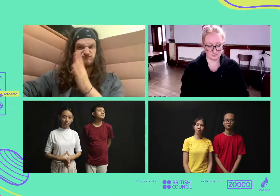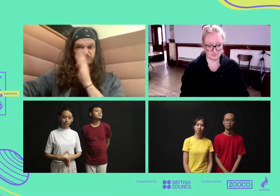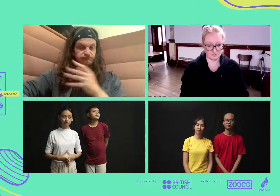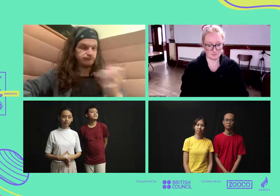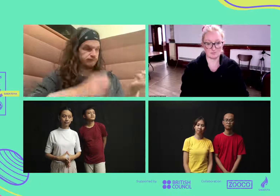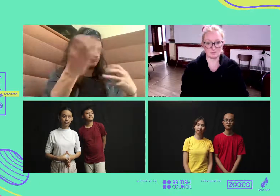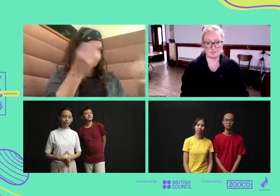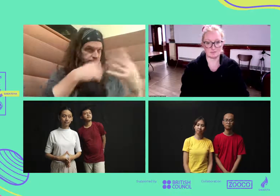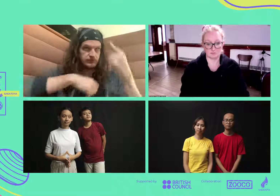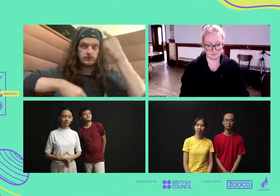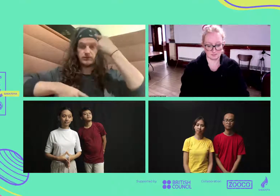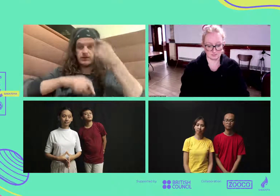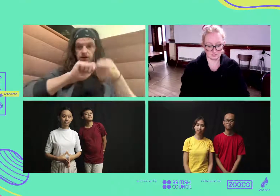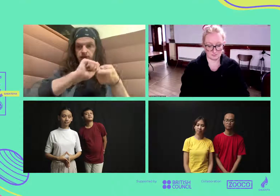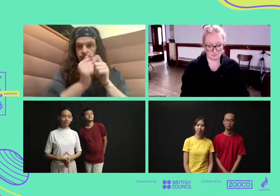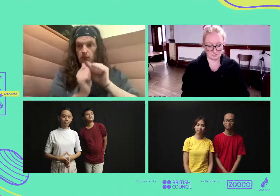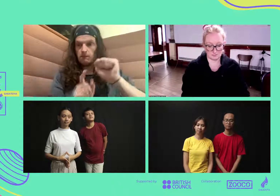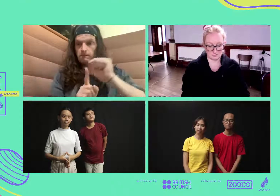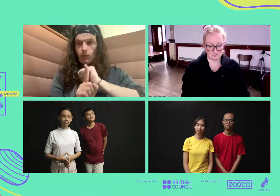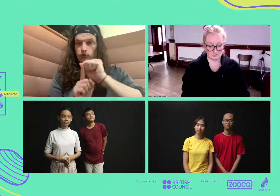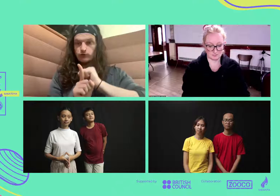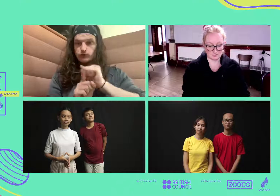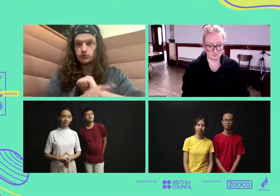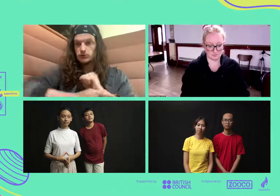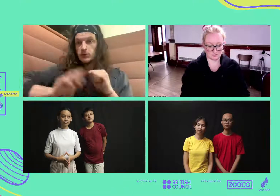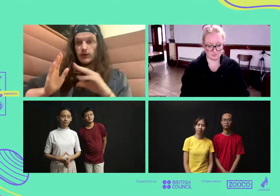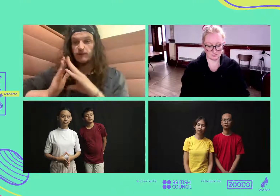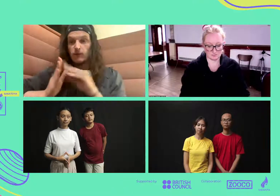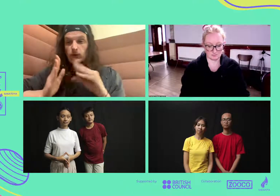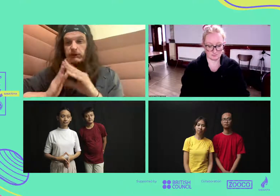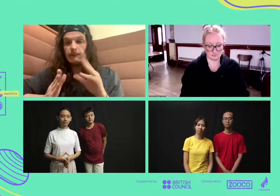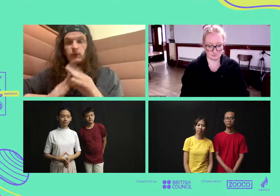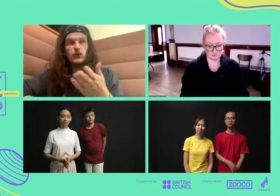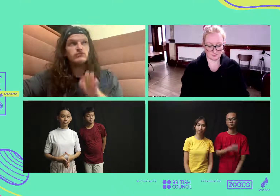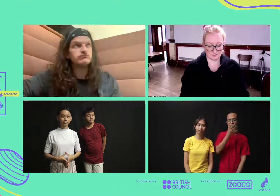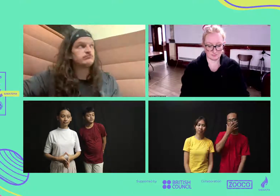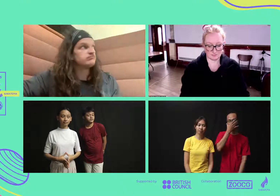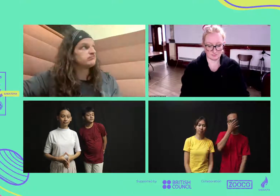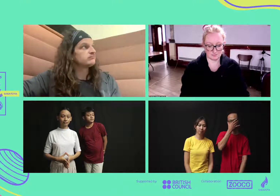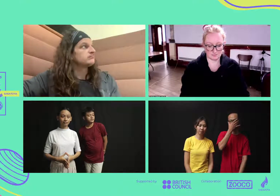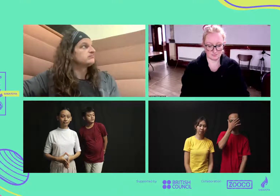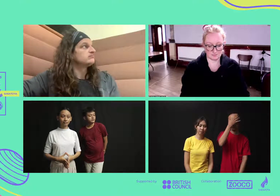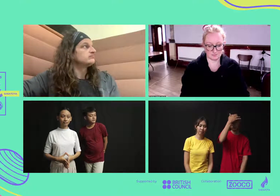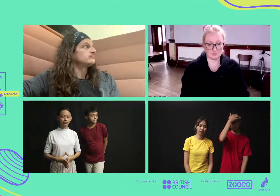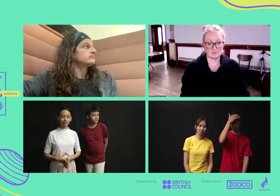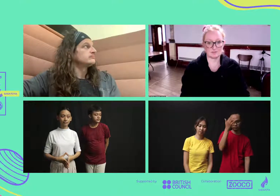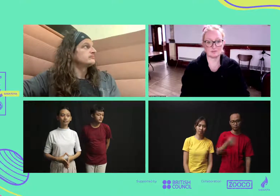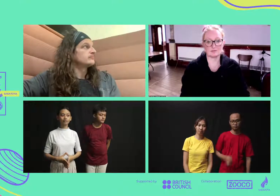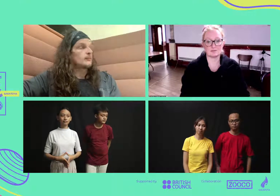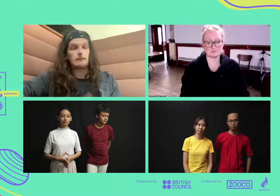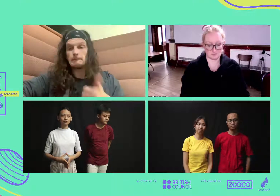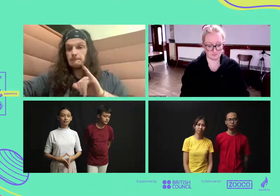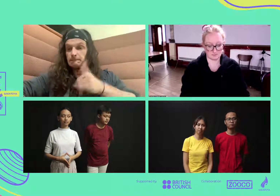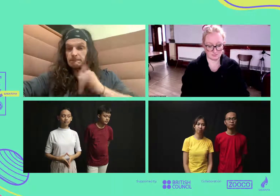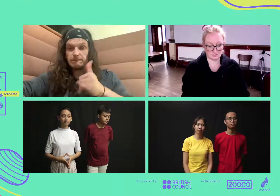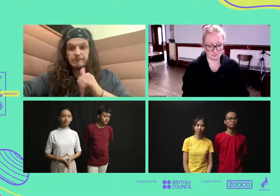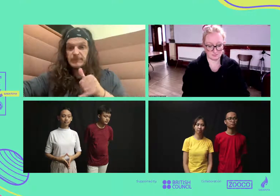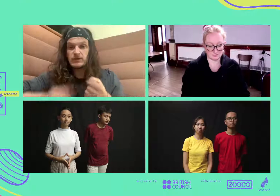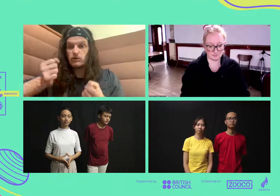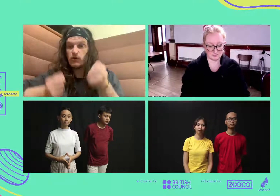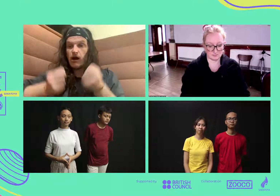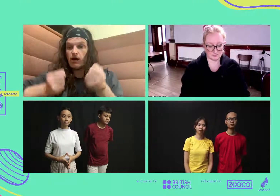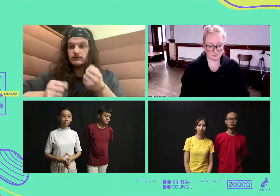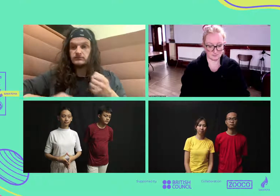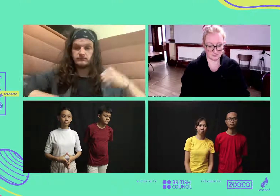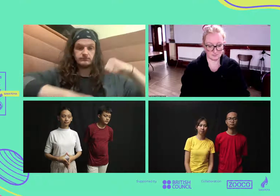from the other performers that you're working with or your friends. And that means that you're able to really improve your performance and polish it